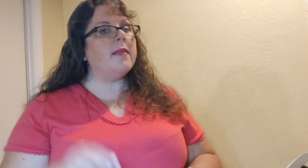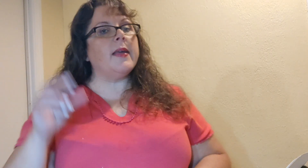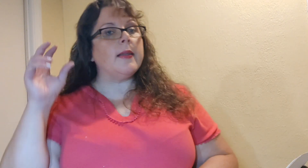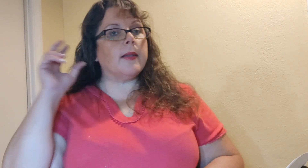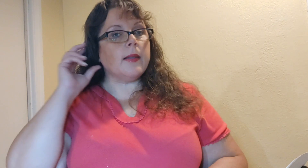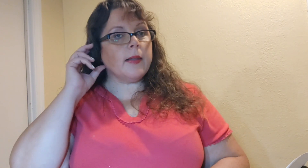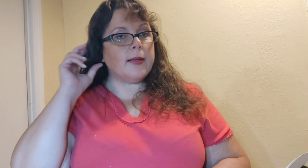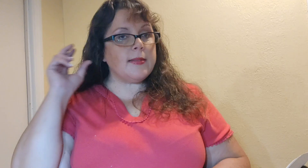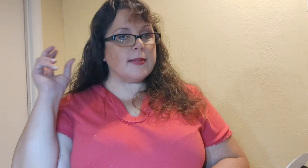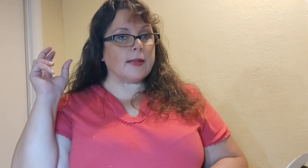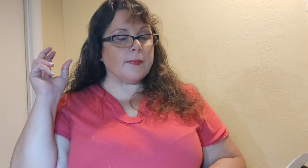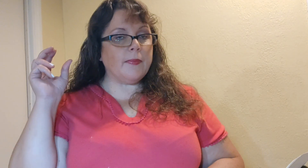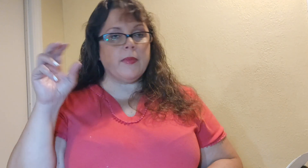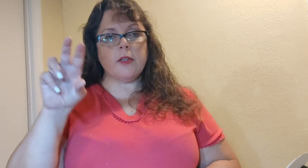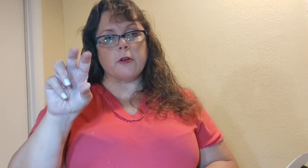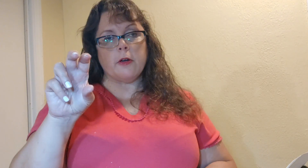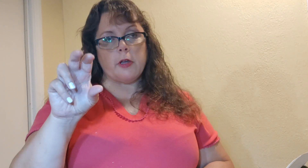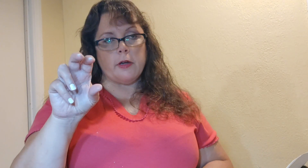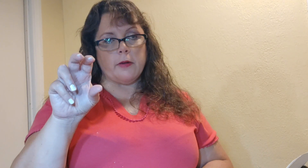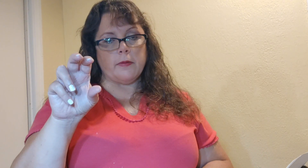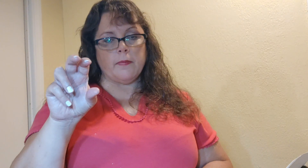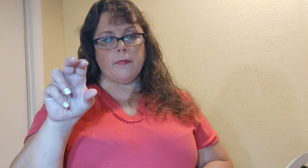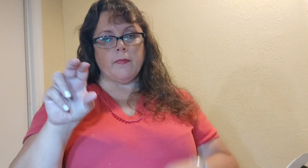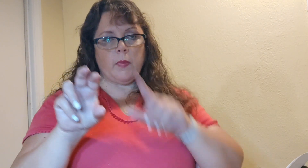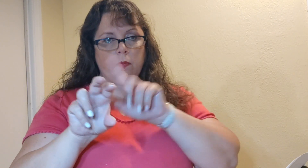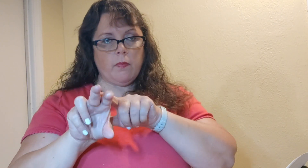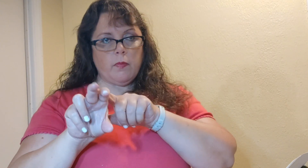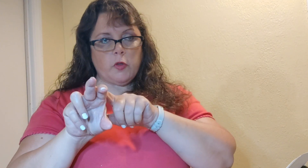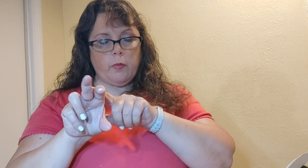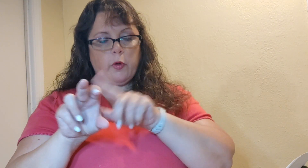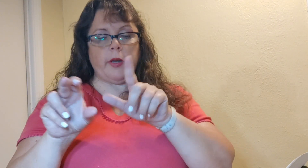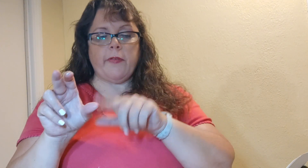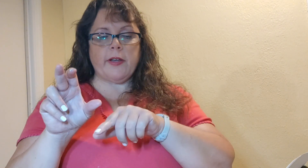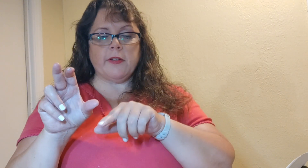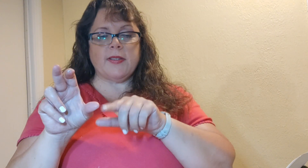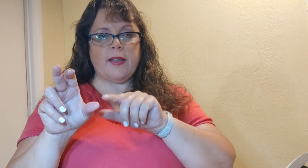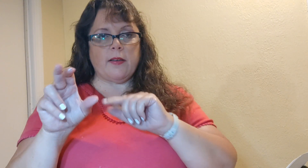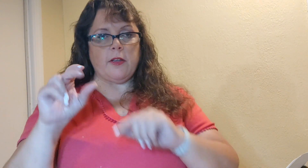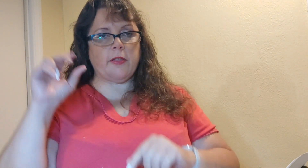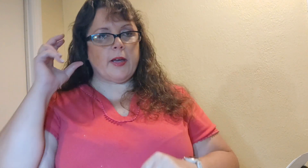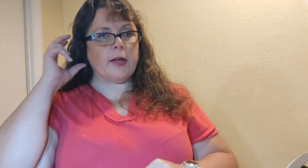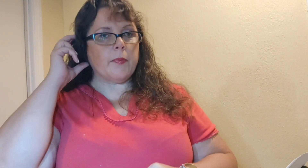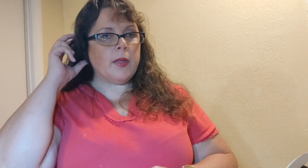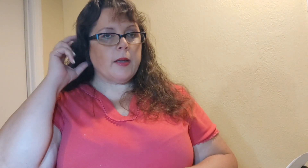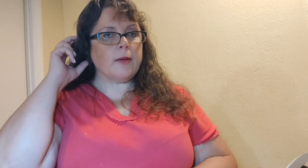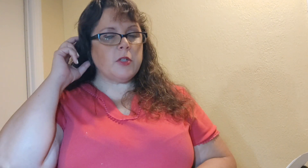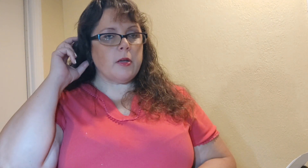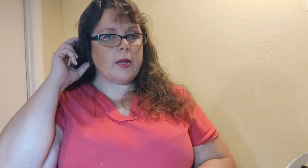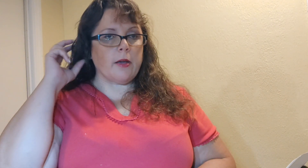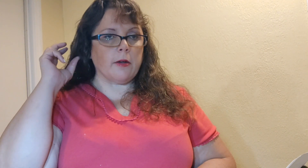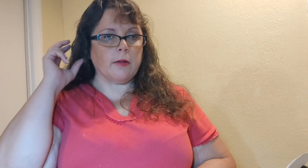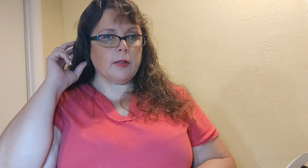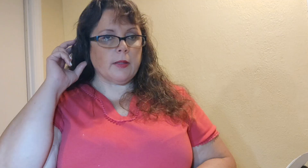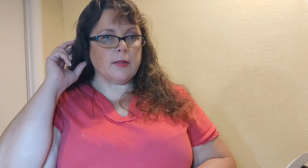And then listen, you curl your pointer fingers and your thumb up to your ear and